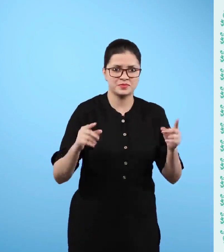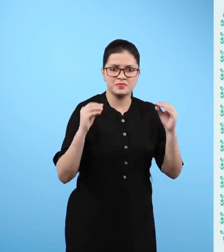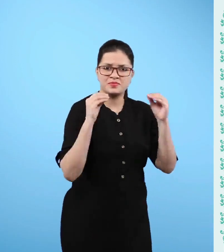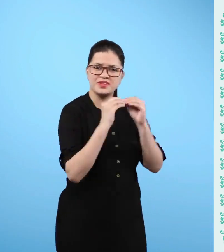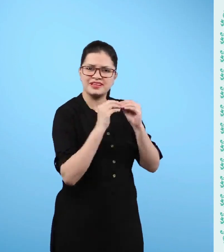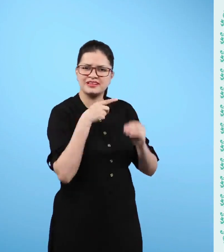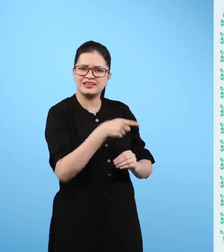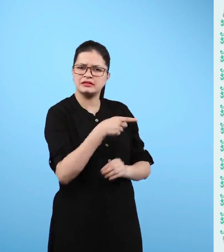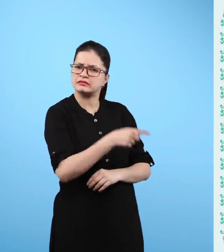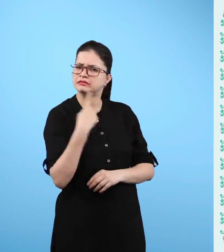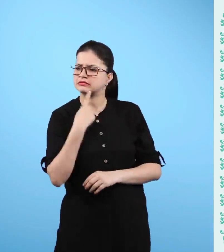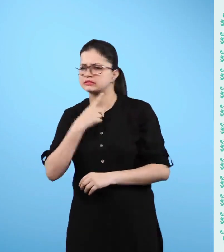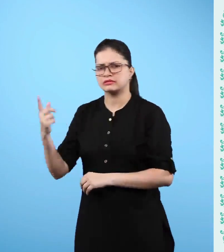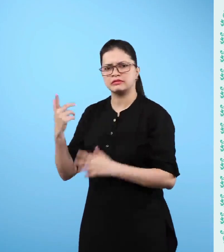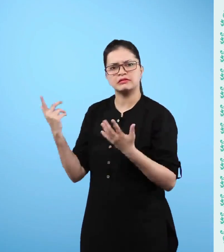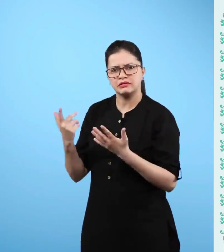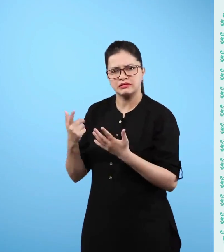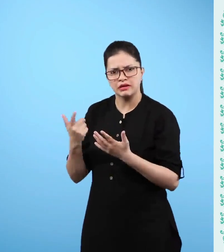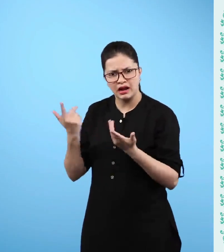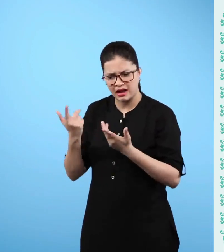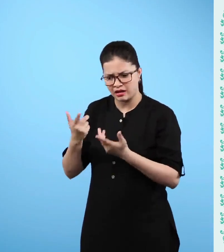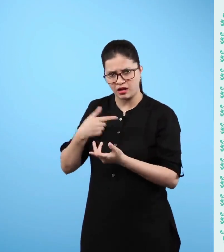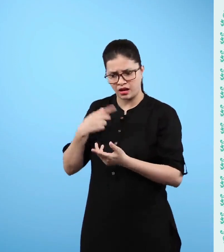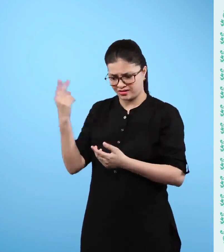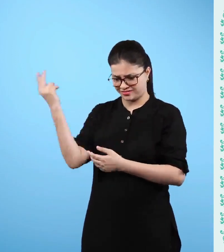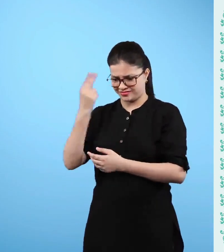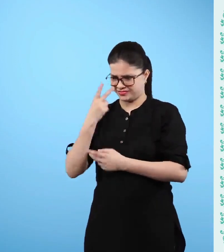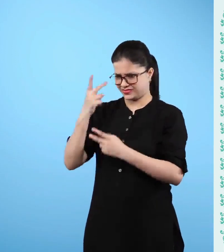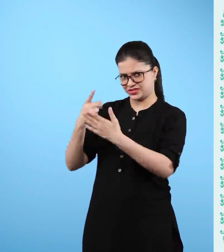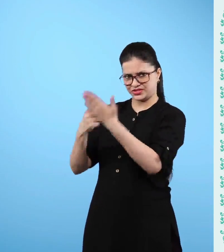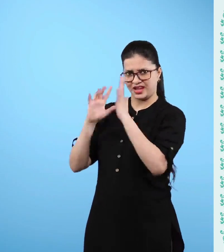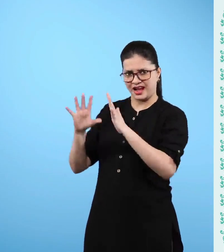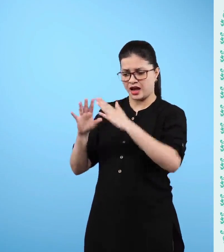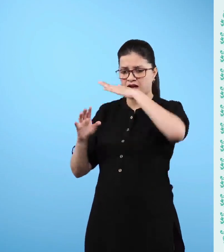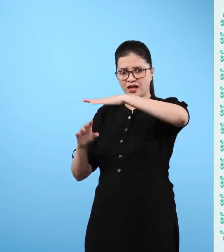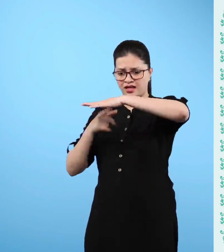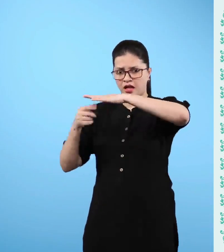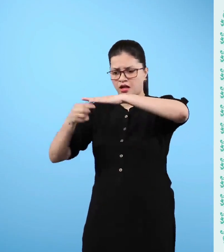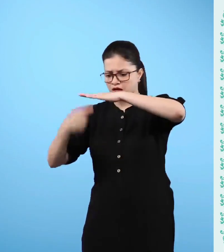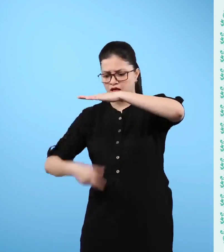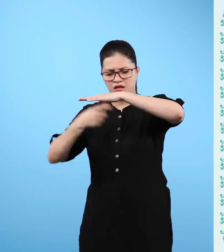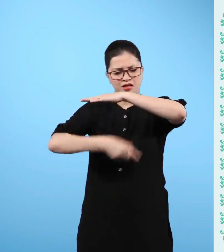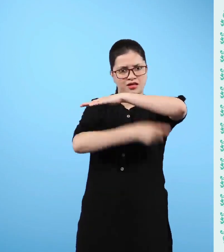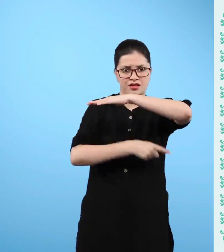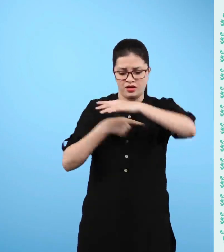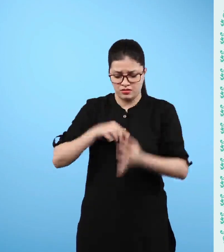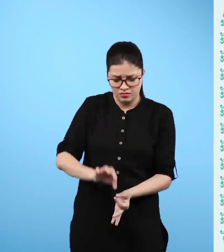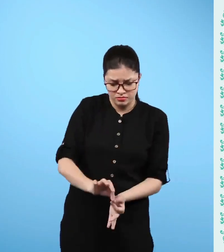in front of her. To this, Bhaskar says, "From your drawing I can make out how